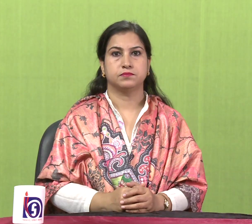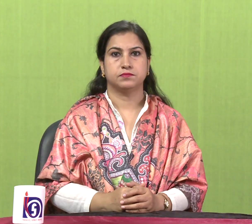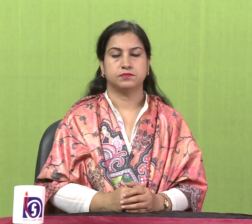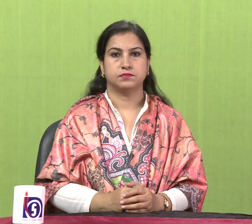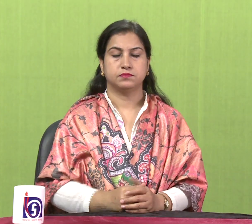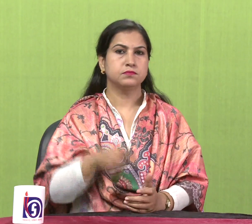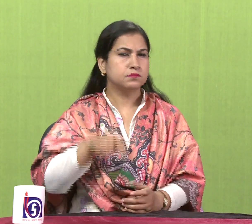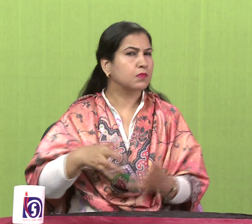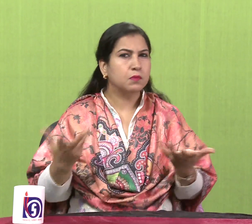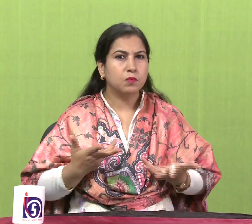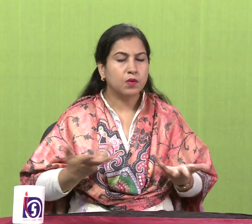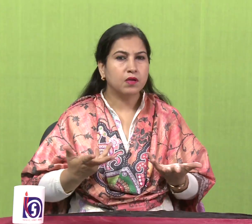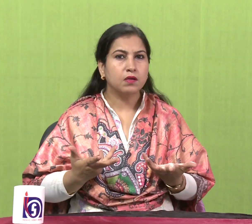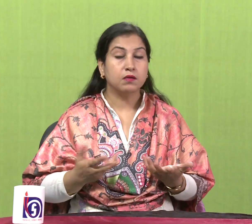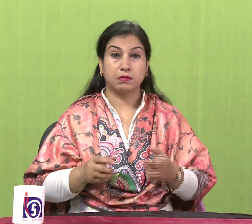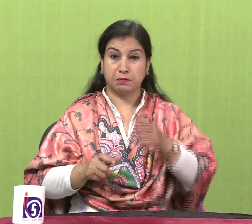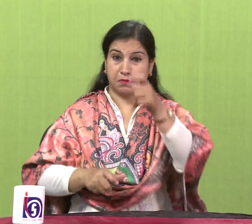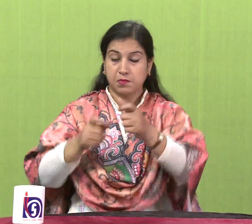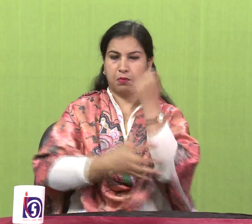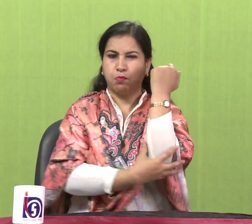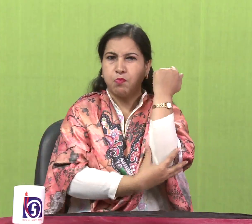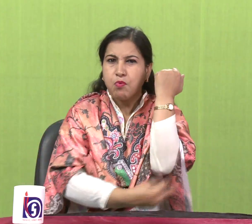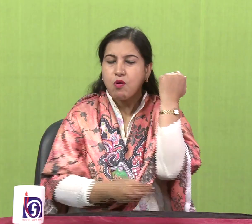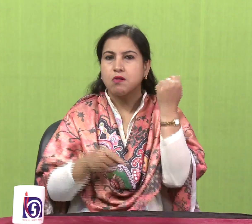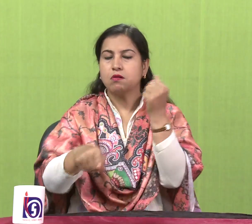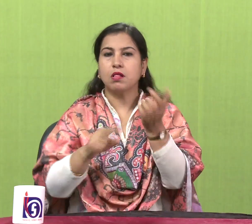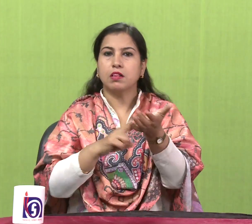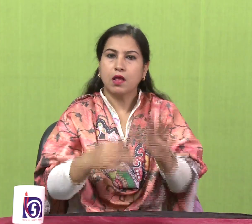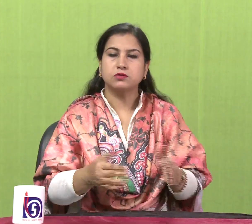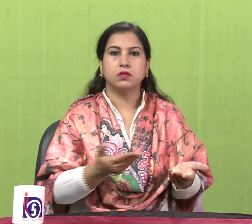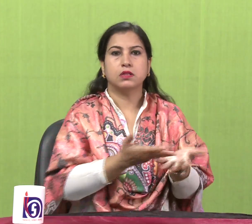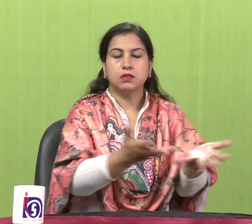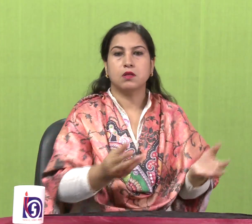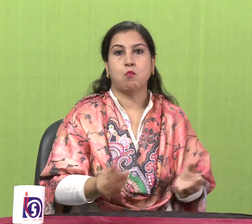This is because poor people use more natural resource as compared to rich people.